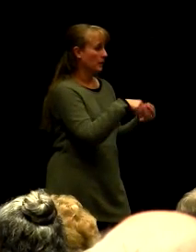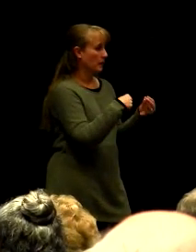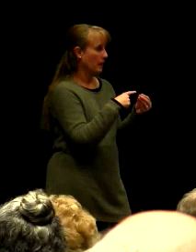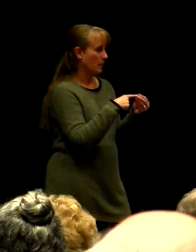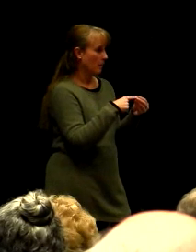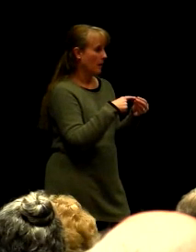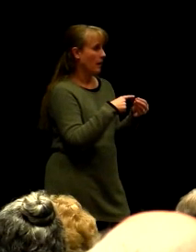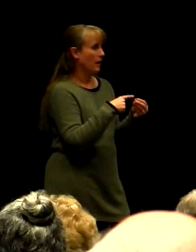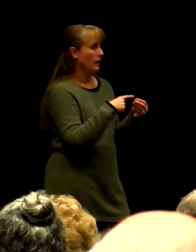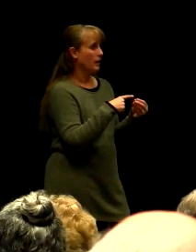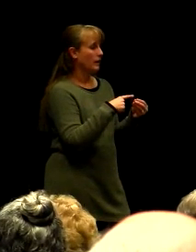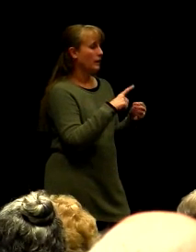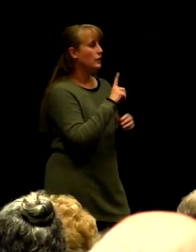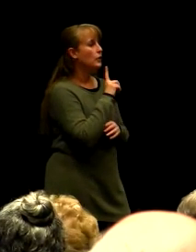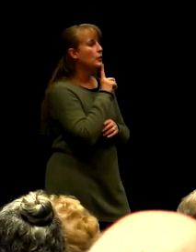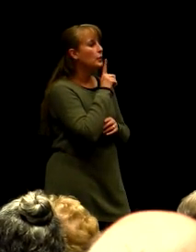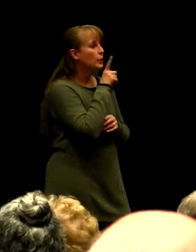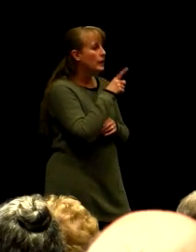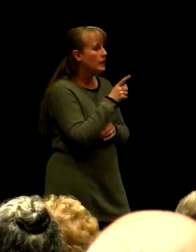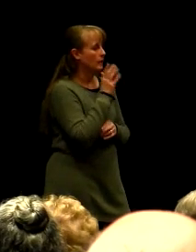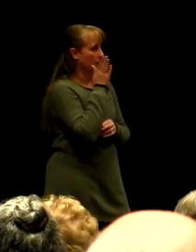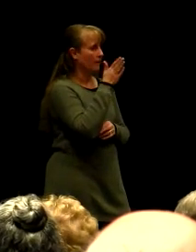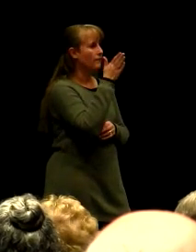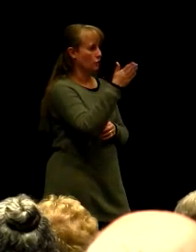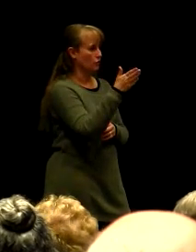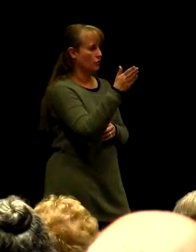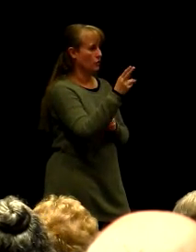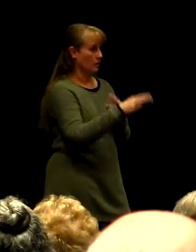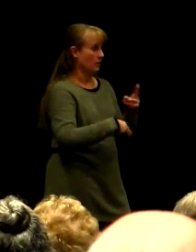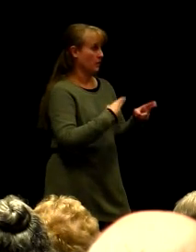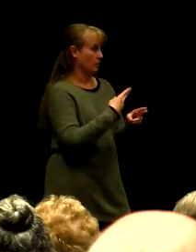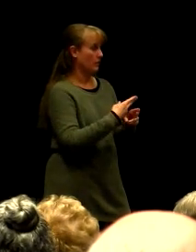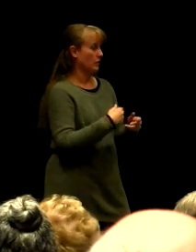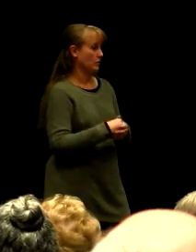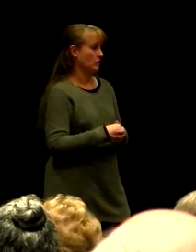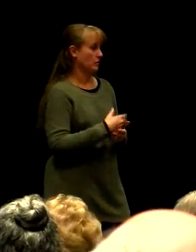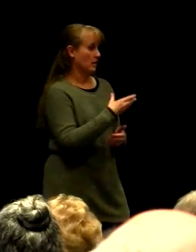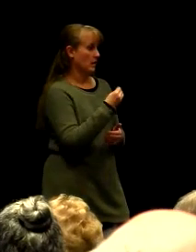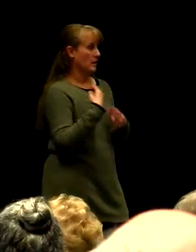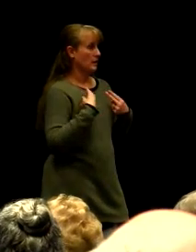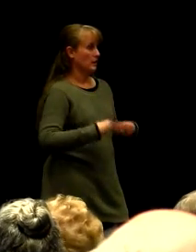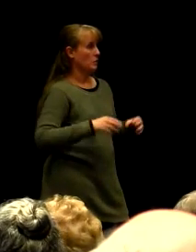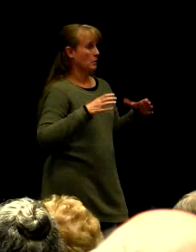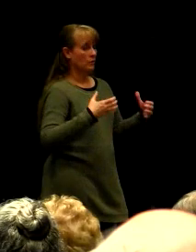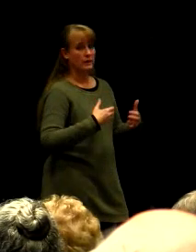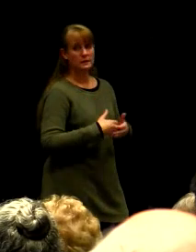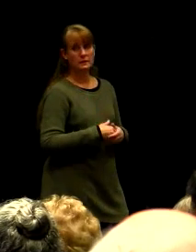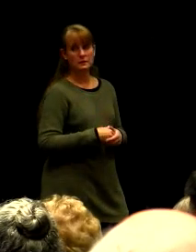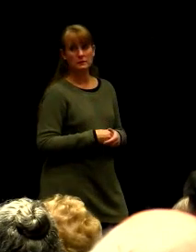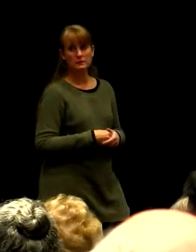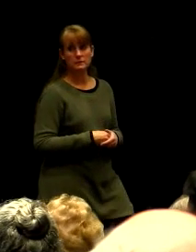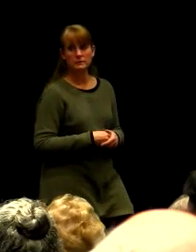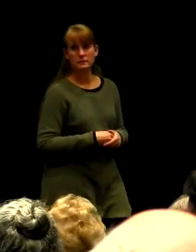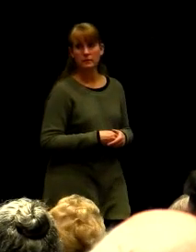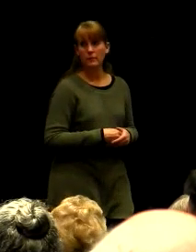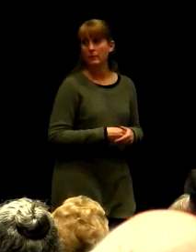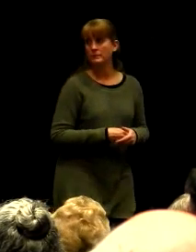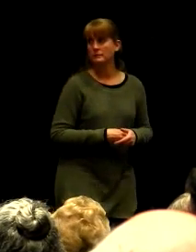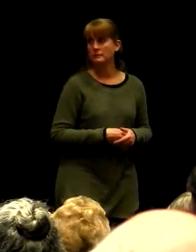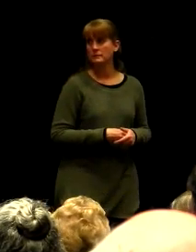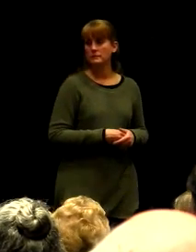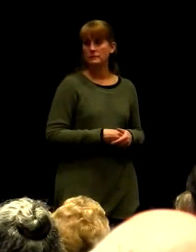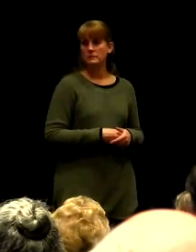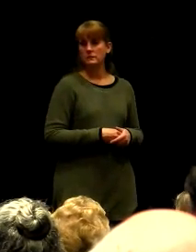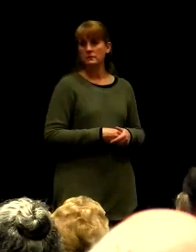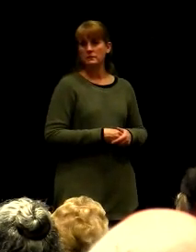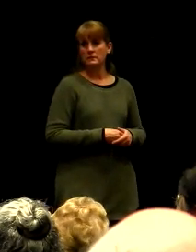about the real future of the universe and the human race. Are you talking about